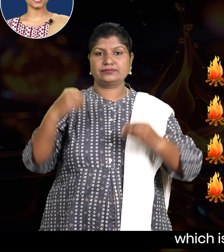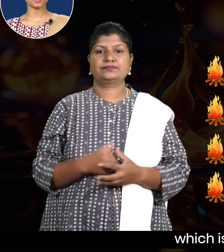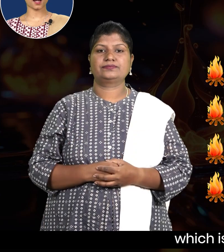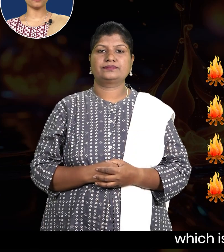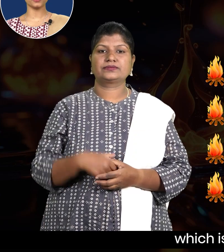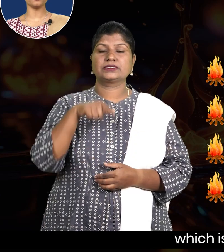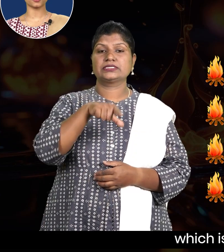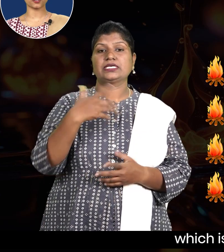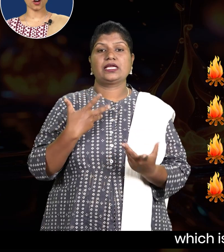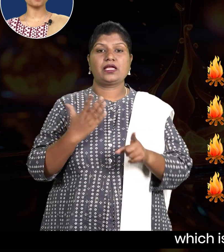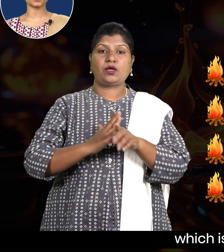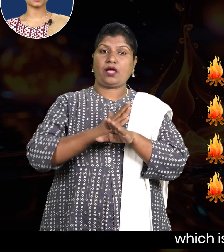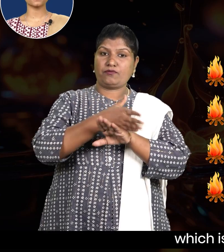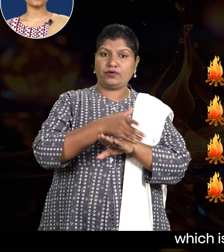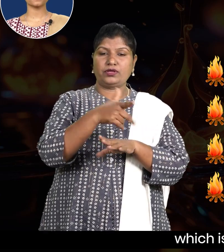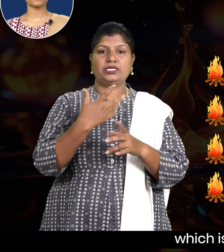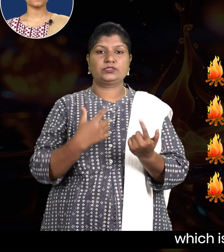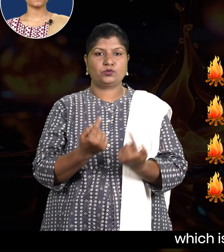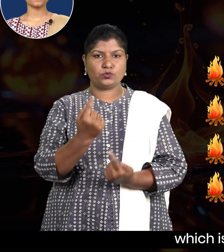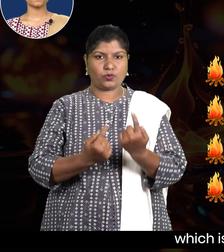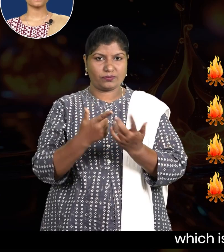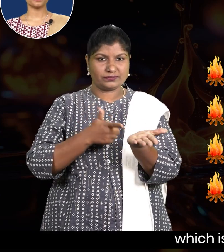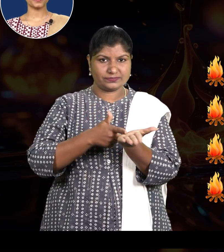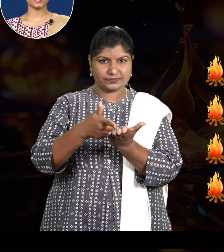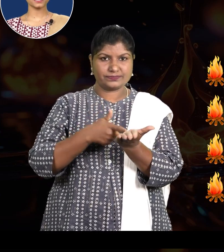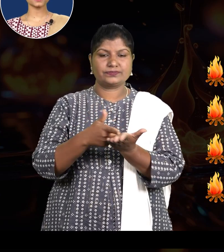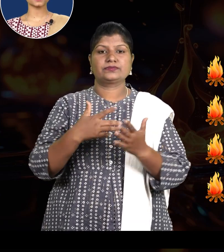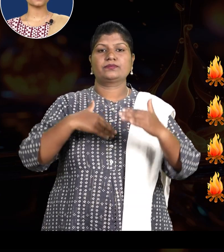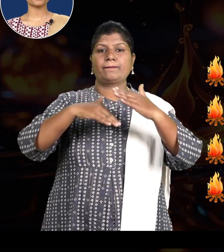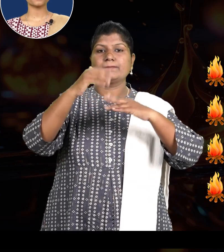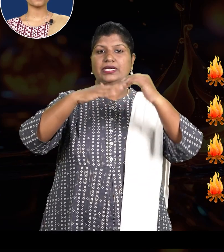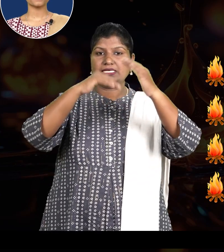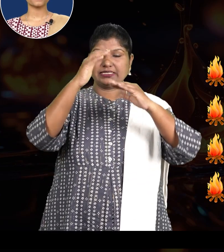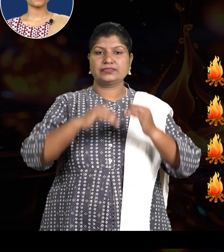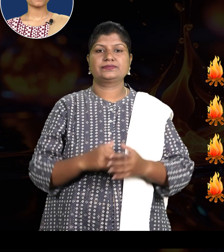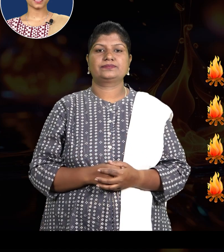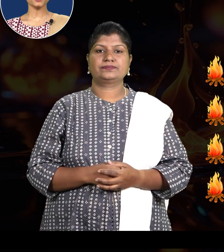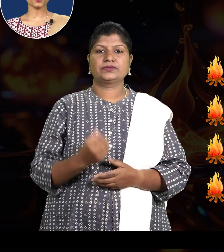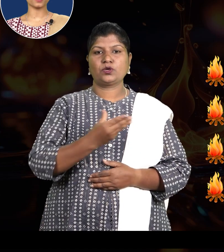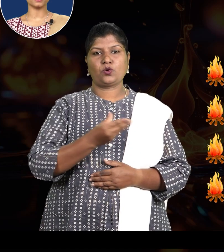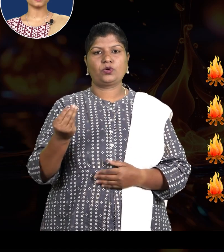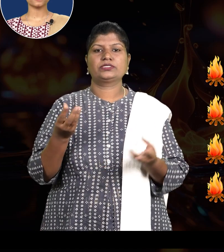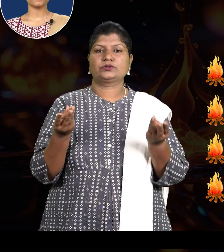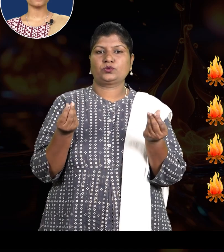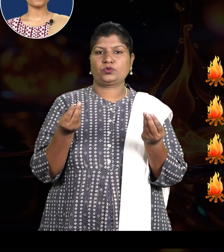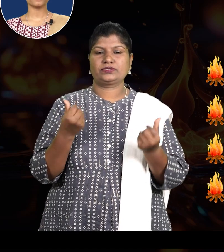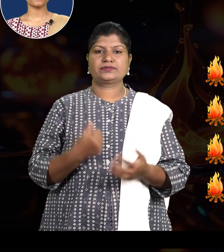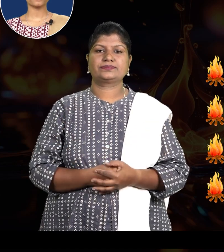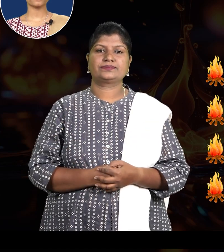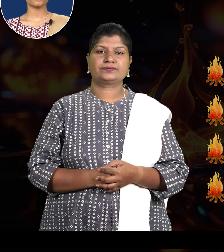which is harmful for crops, buildings and soil.